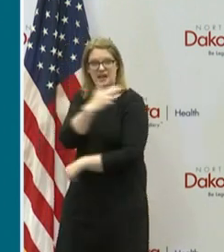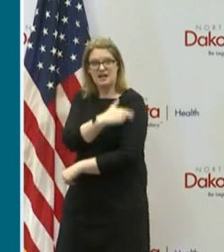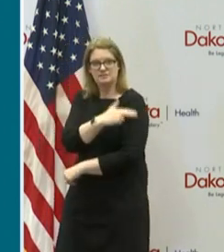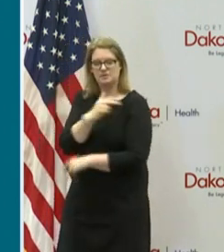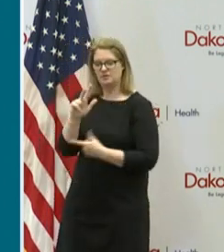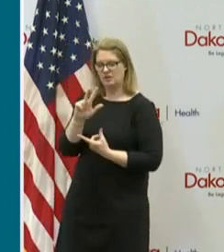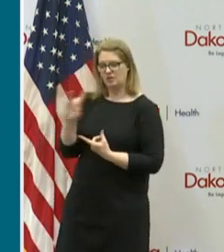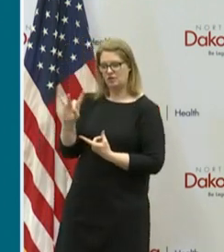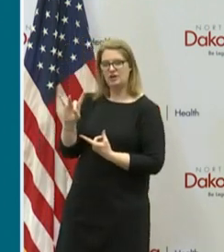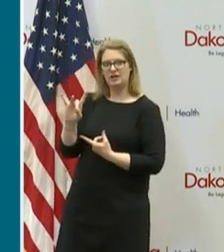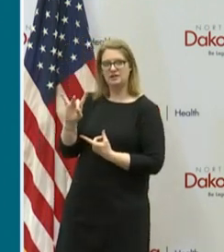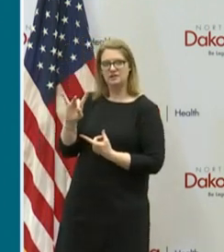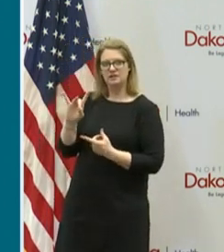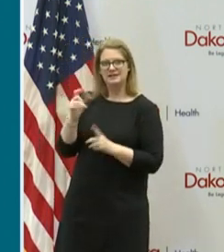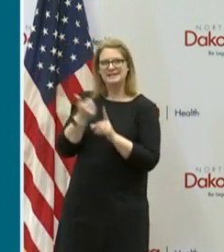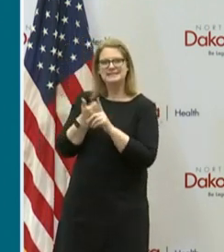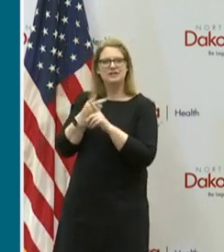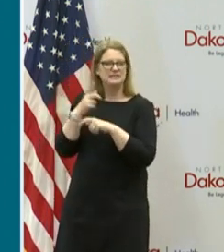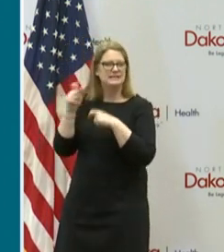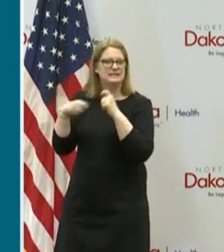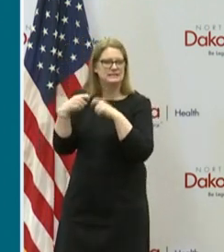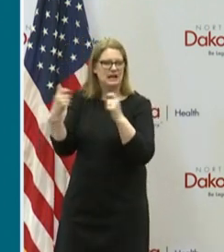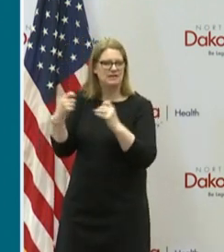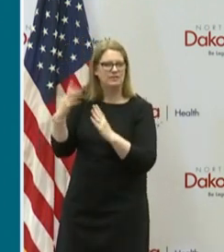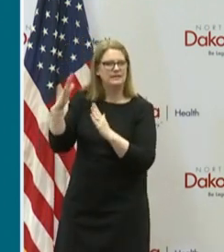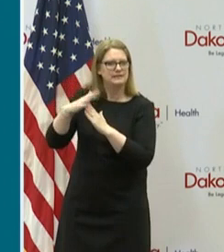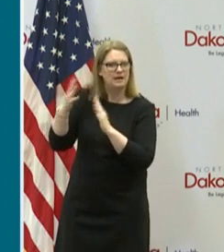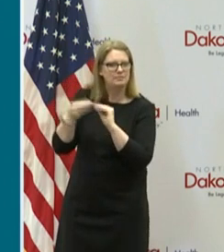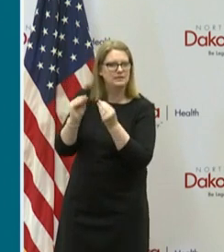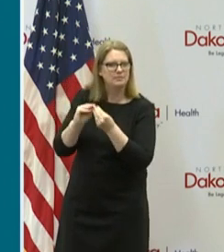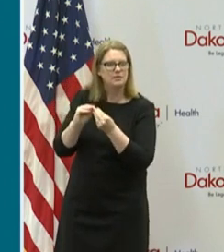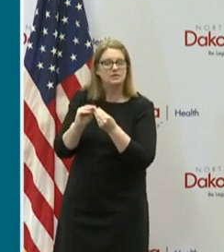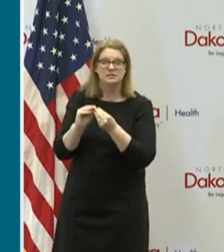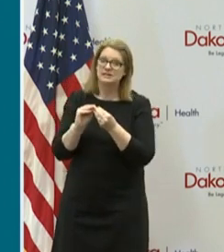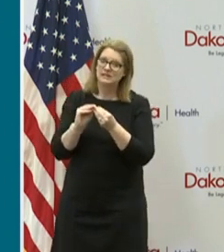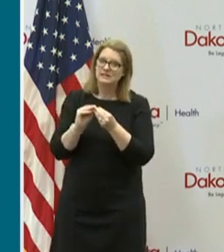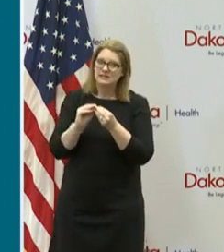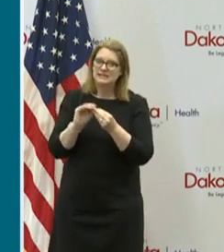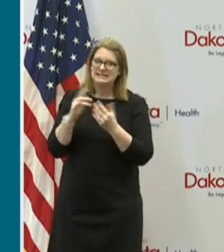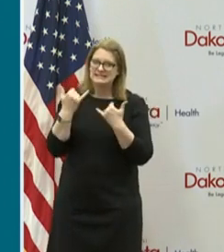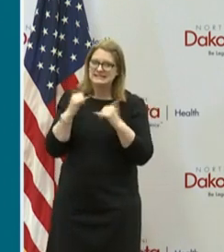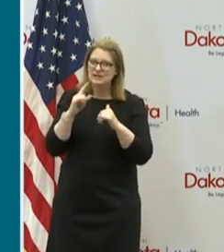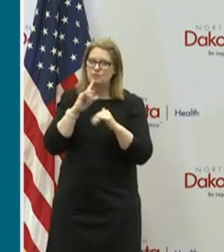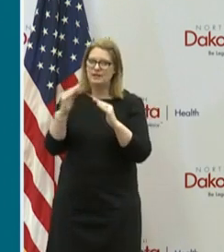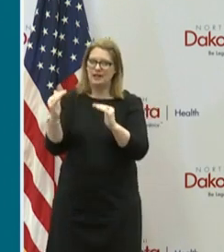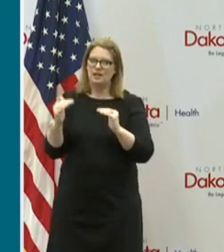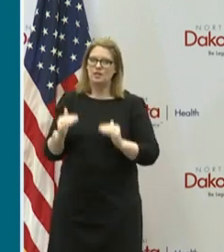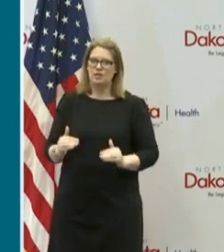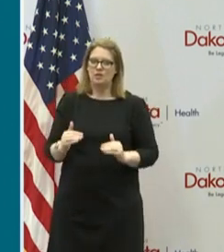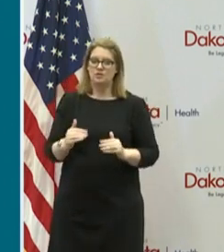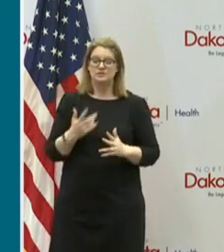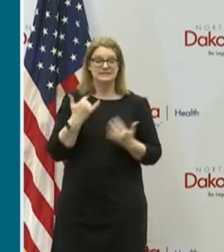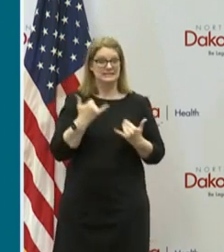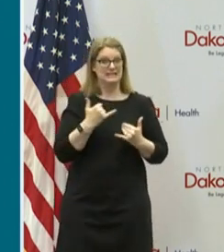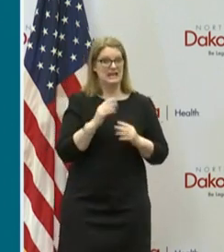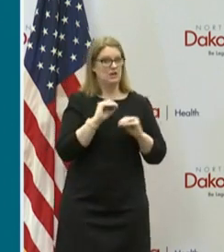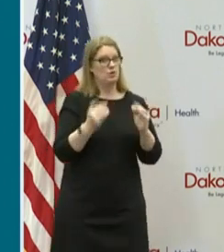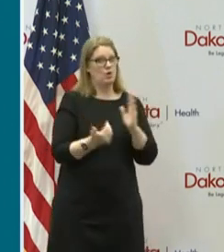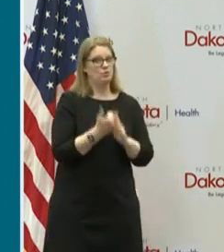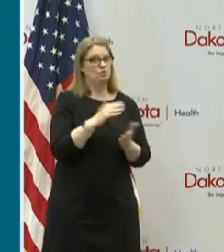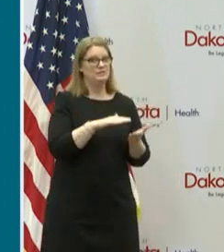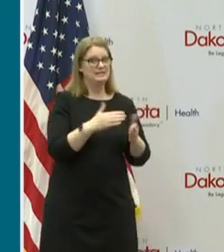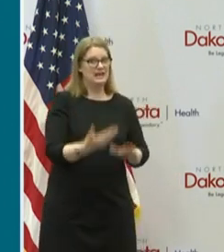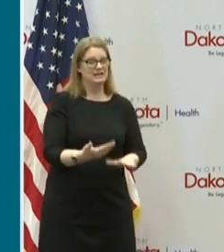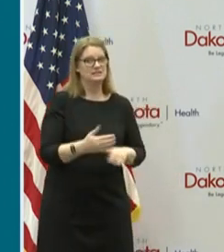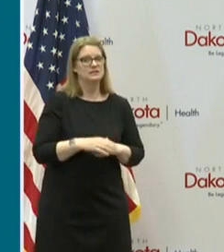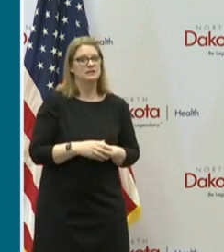ties our all-time high, but again remains very low. No new deaths today, which is good news. There